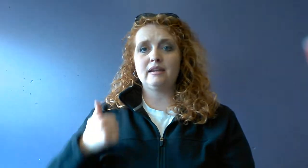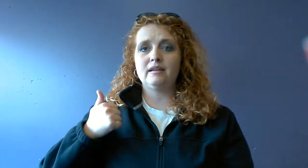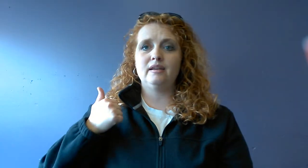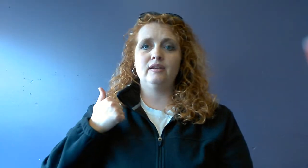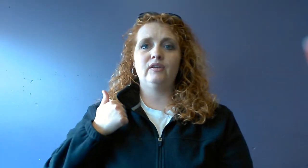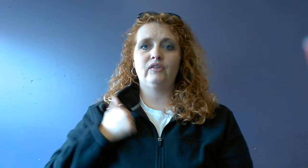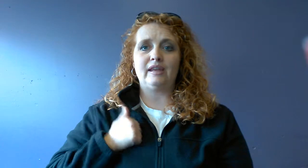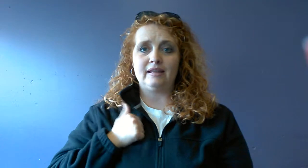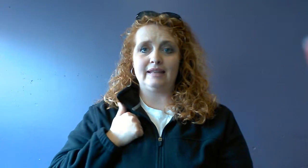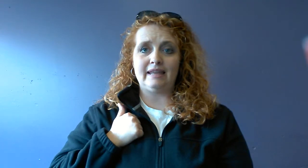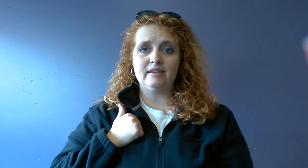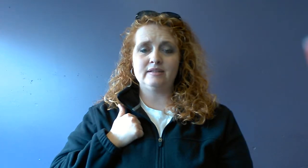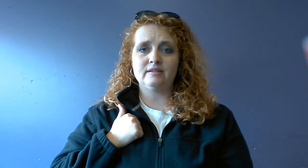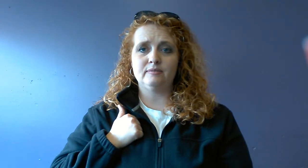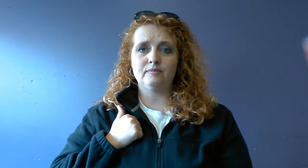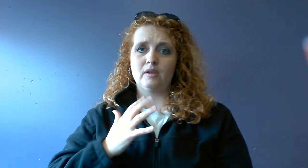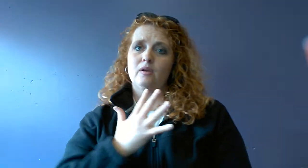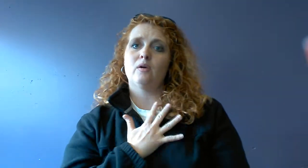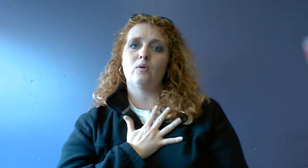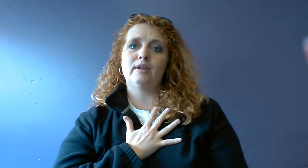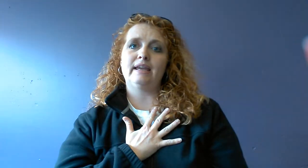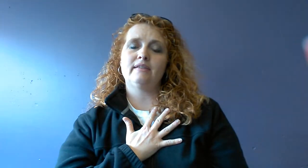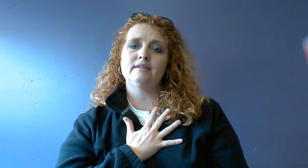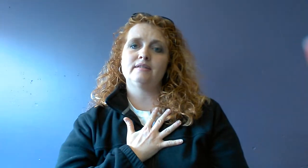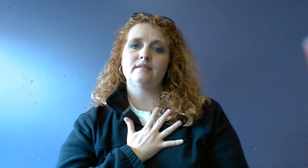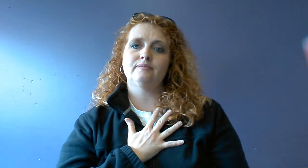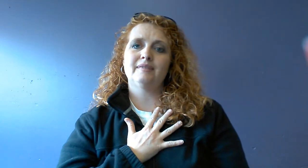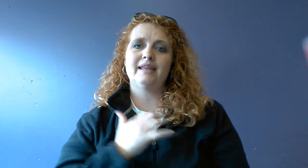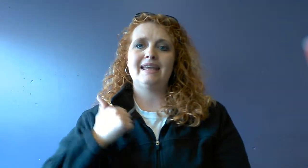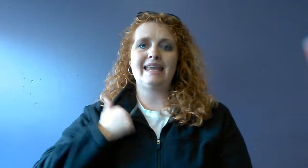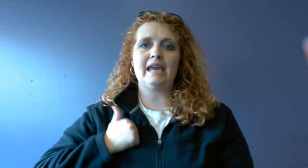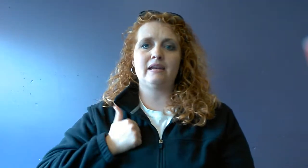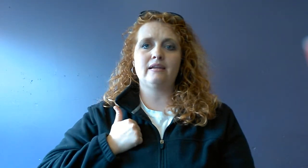Canada is like this or like this. Canada.